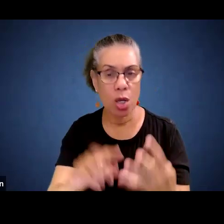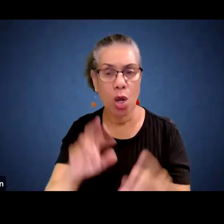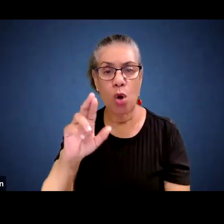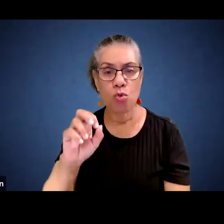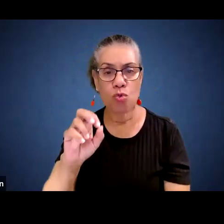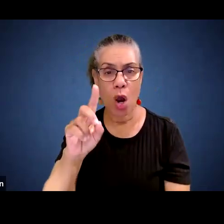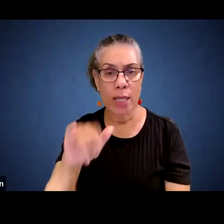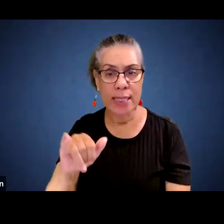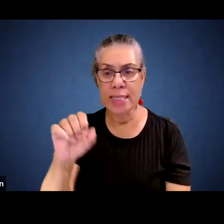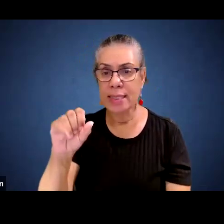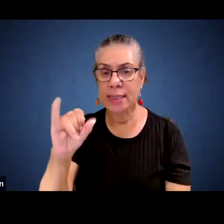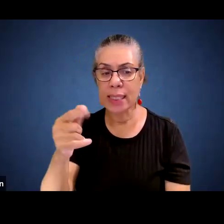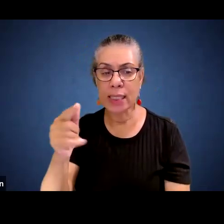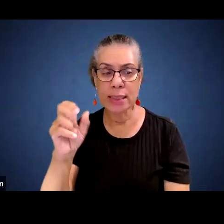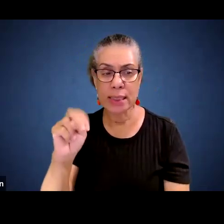Singleton.